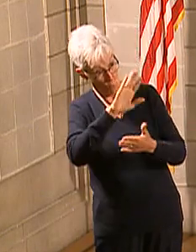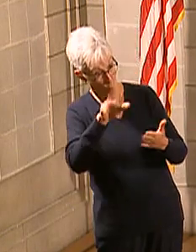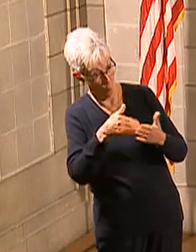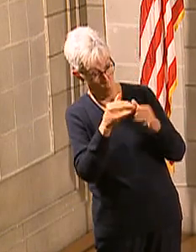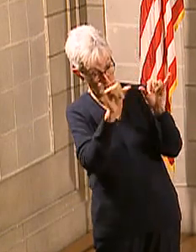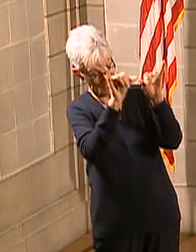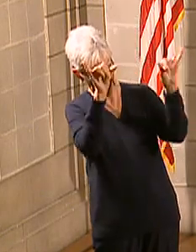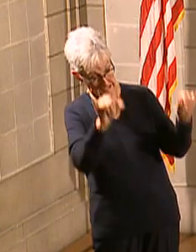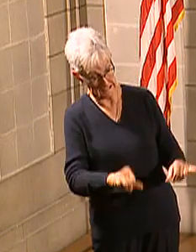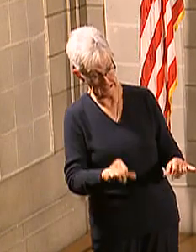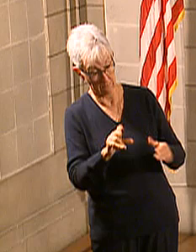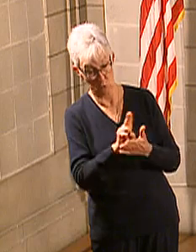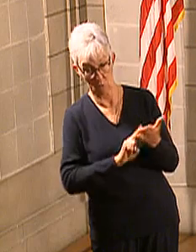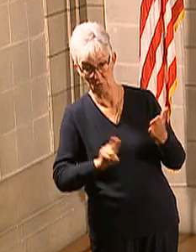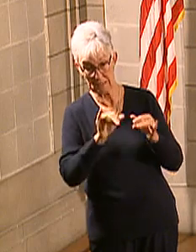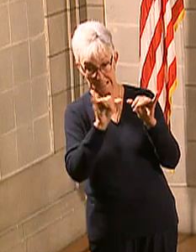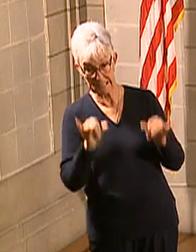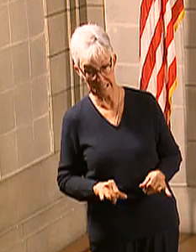that's flawed thinking.